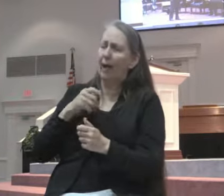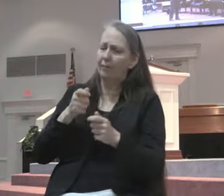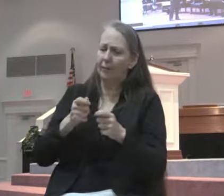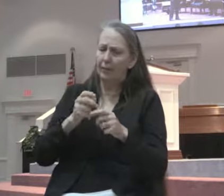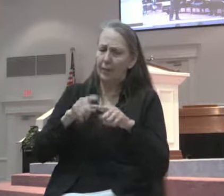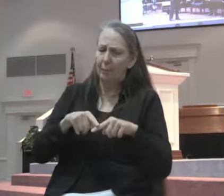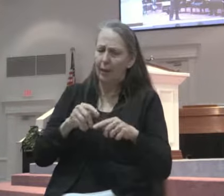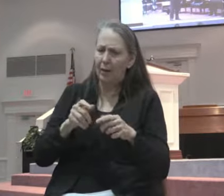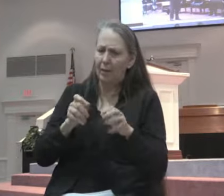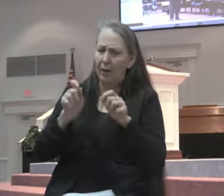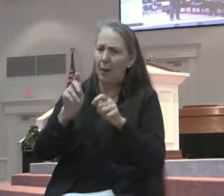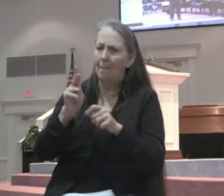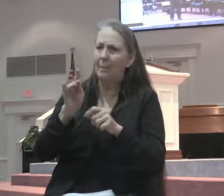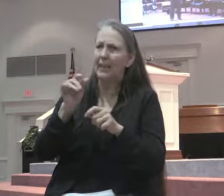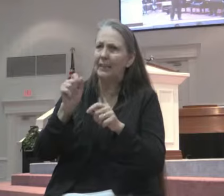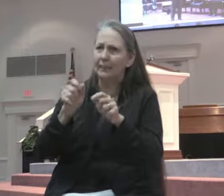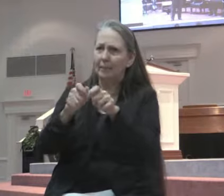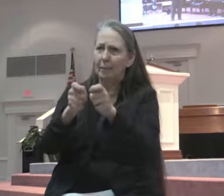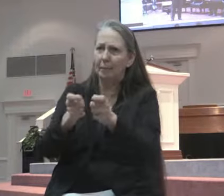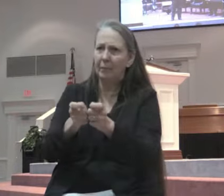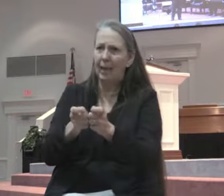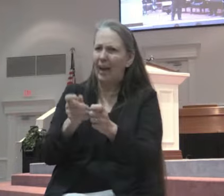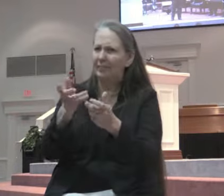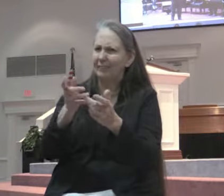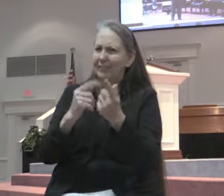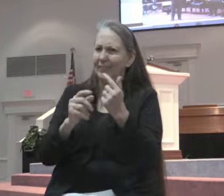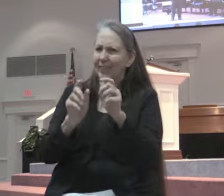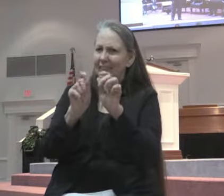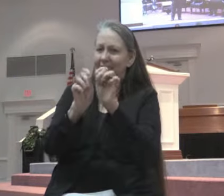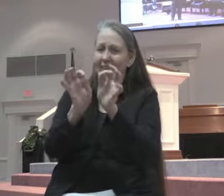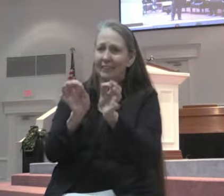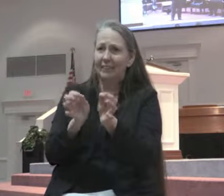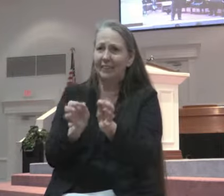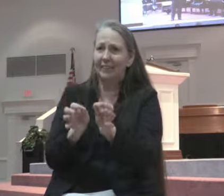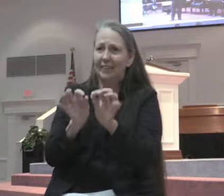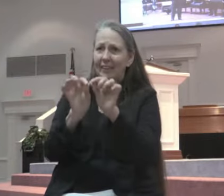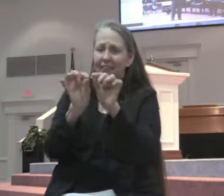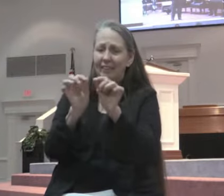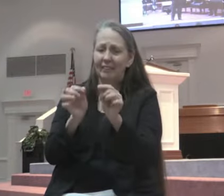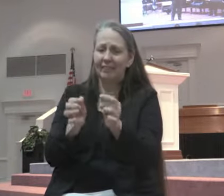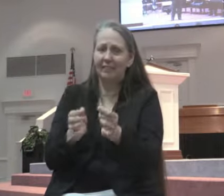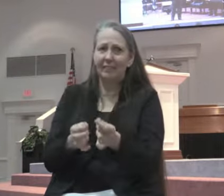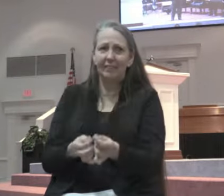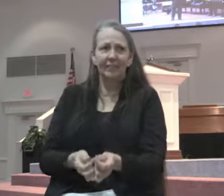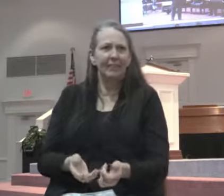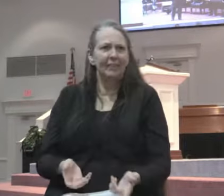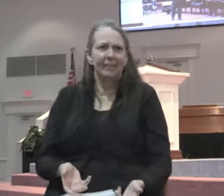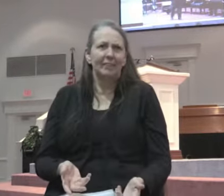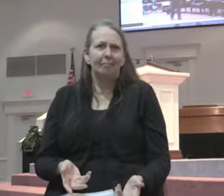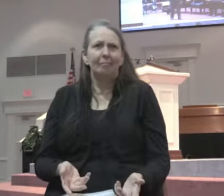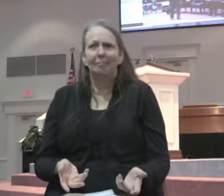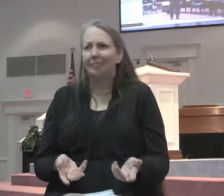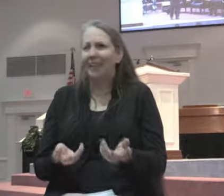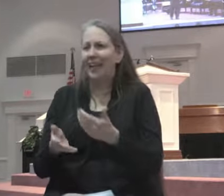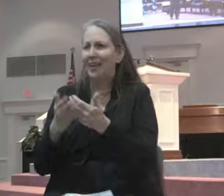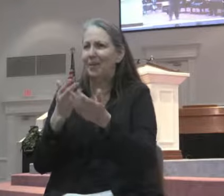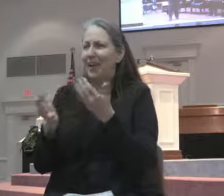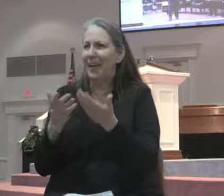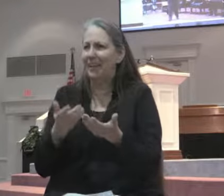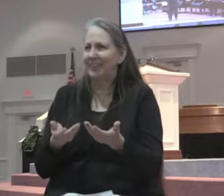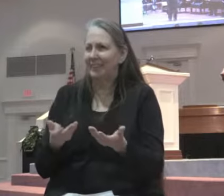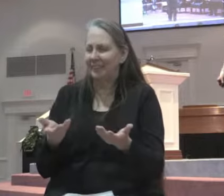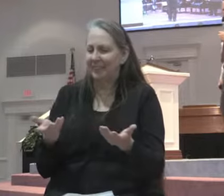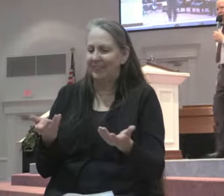different. That was different. Oh, hallelujah. But anyhow, these folks